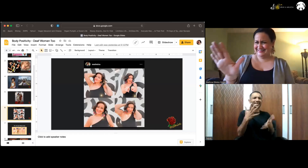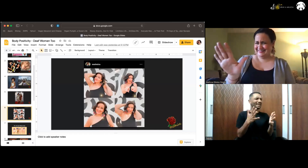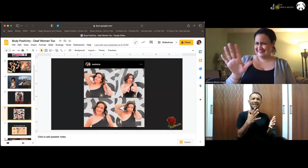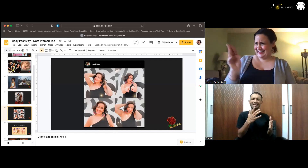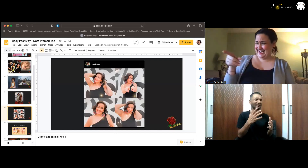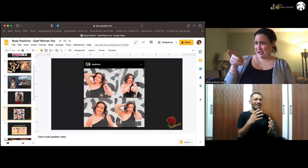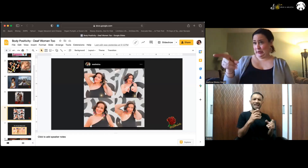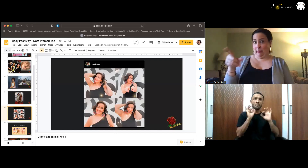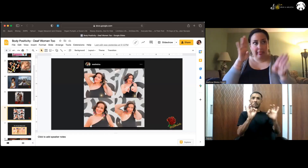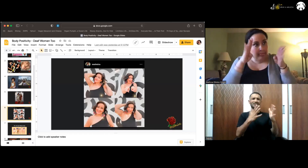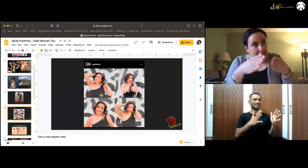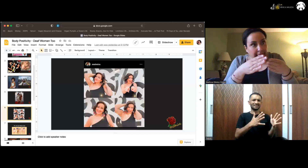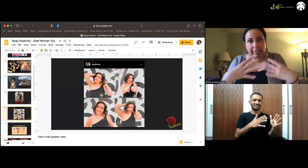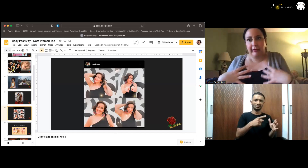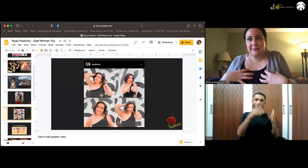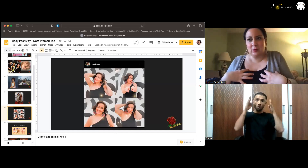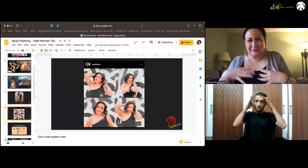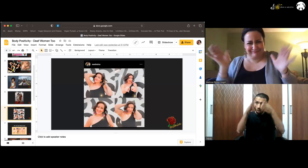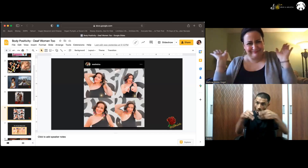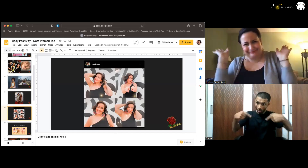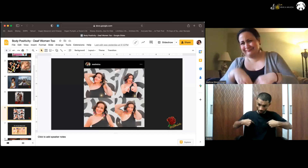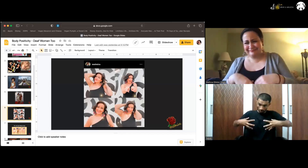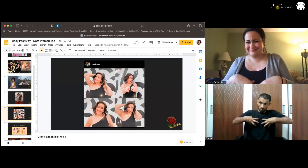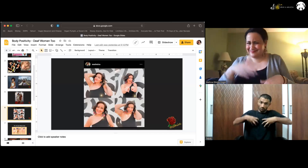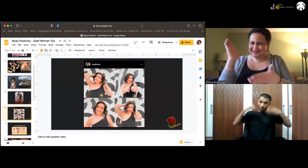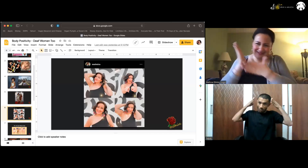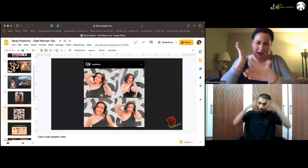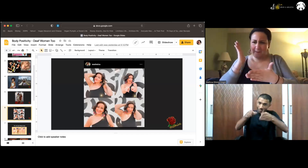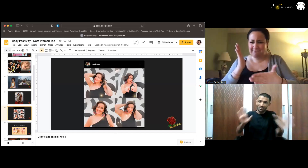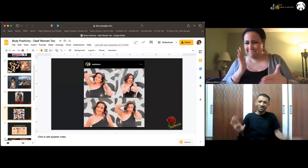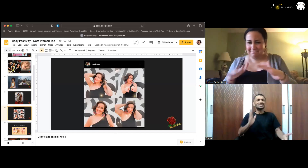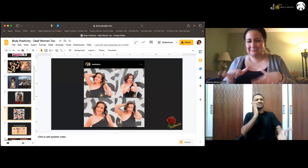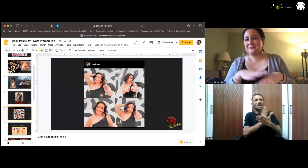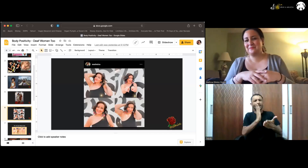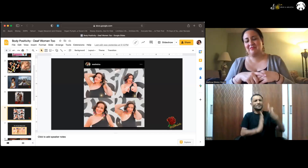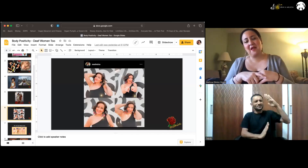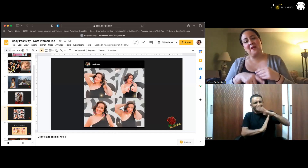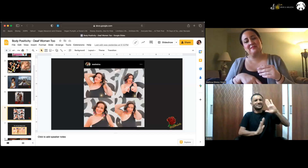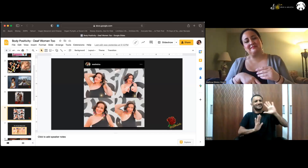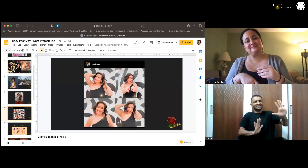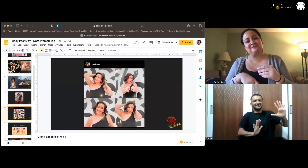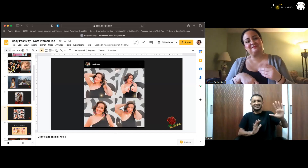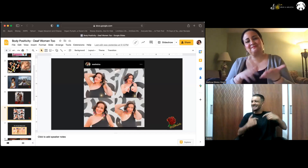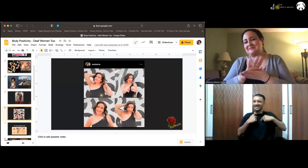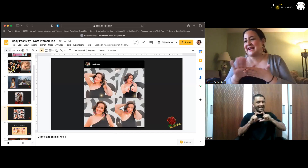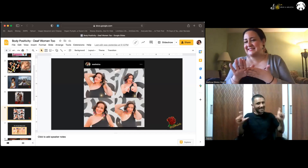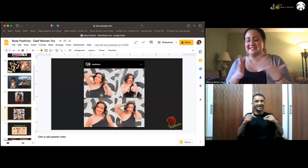their experiences, and or they say that, oh, my boobs are big, I'm not that much beautiful or